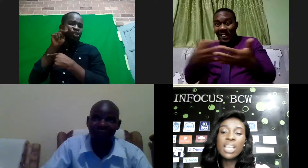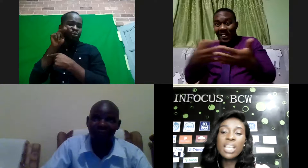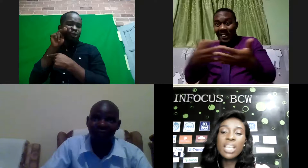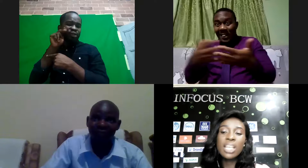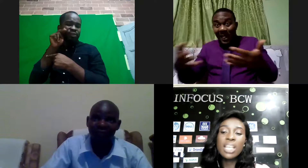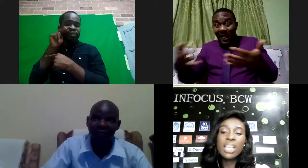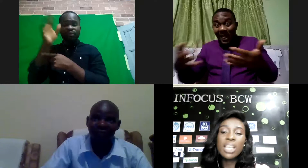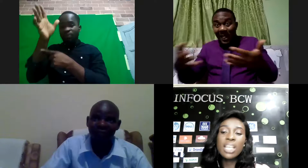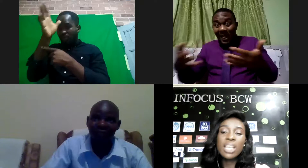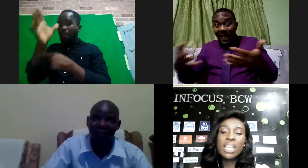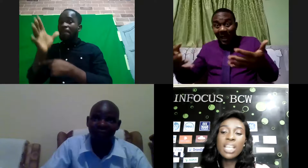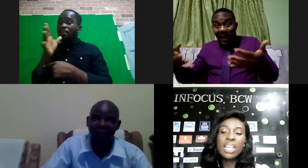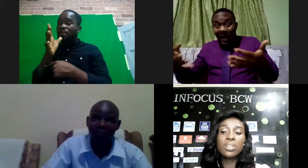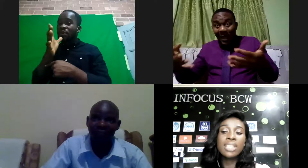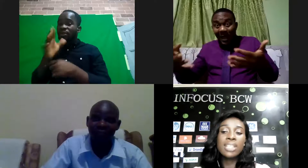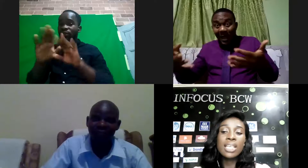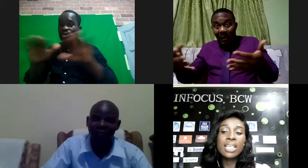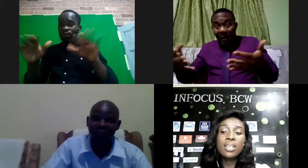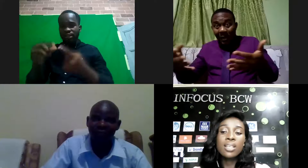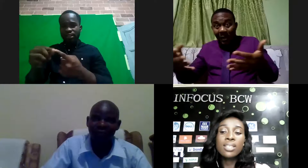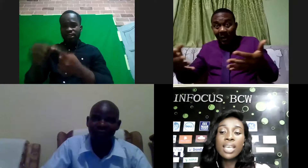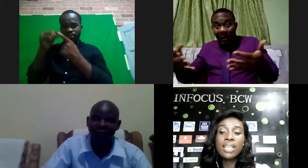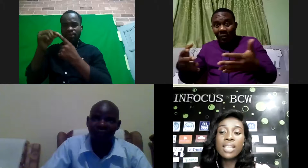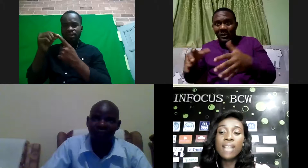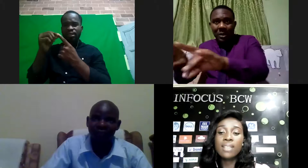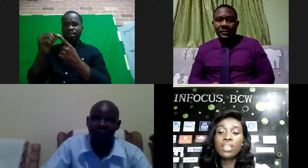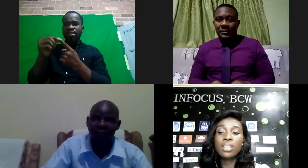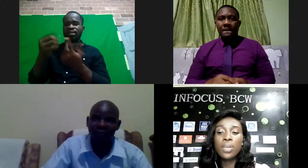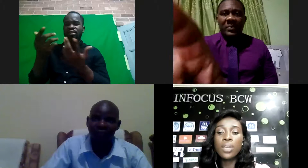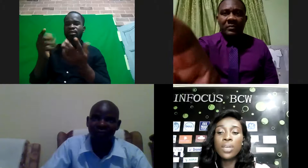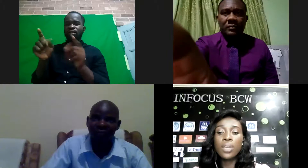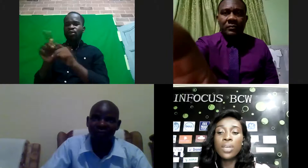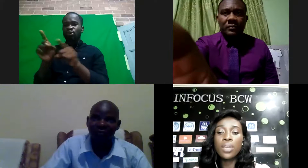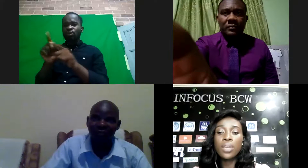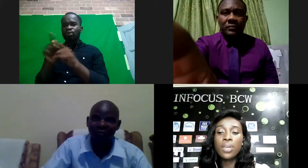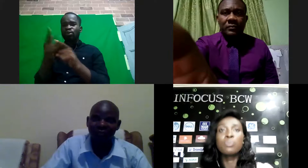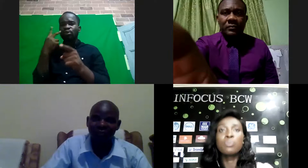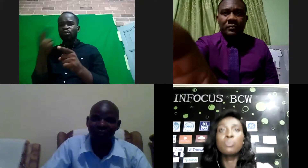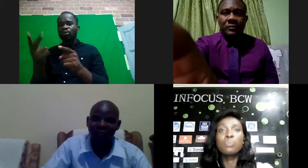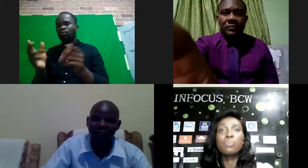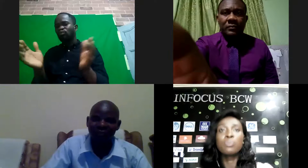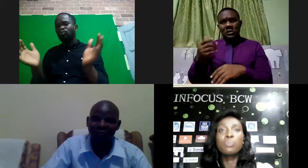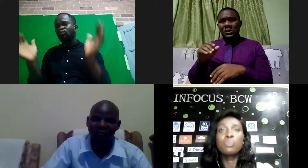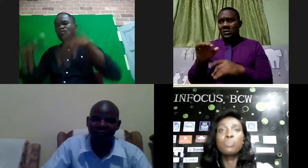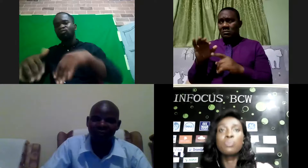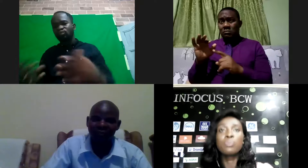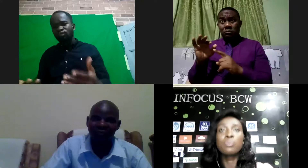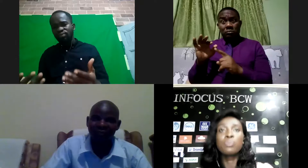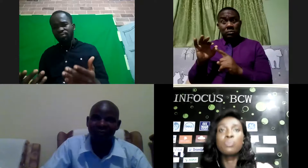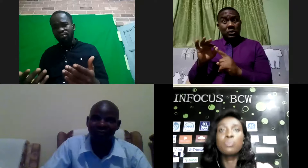parents of children with special needs see it as a wow, Dr.